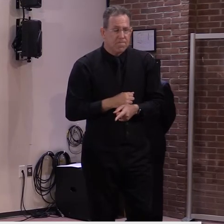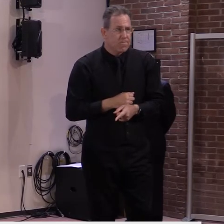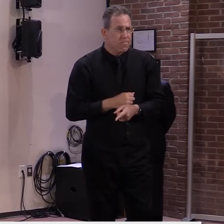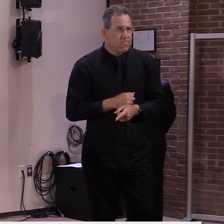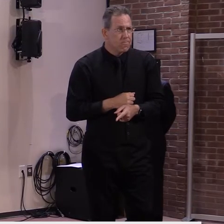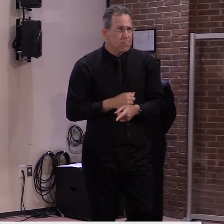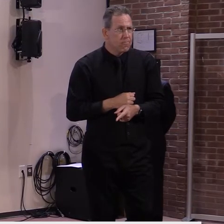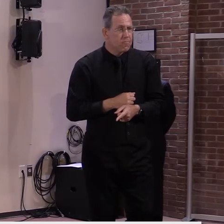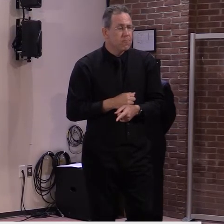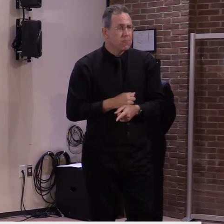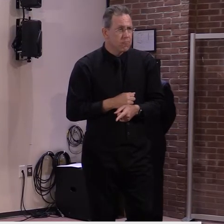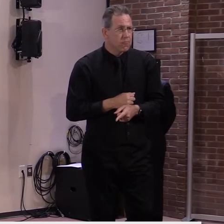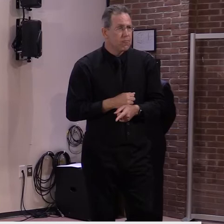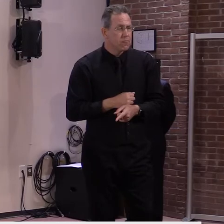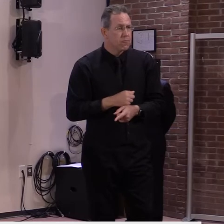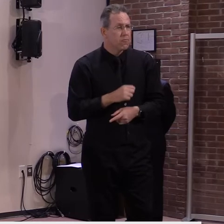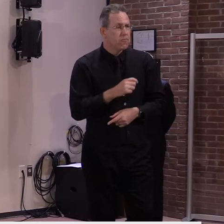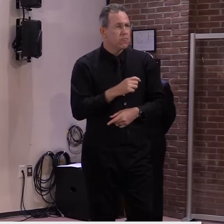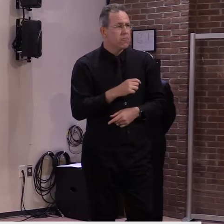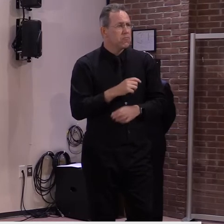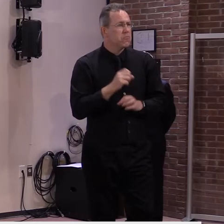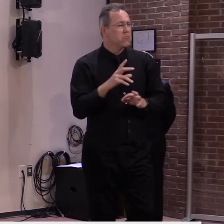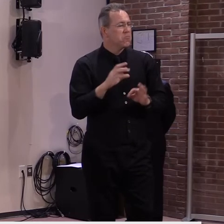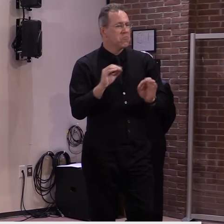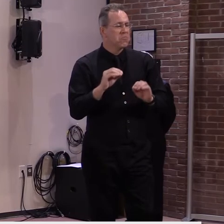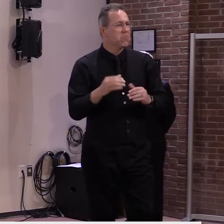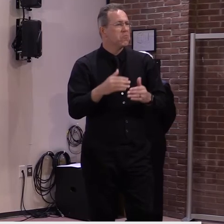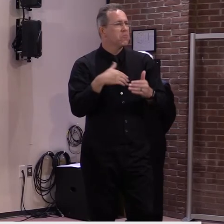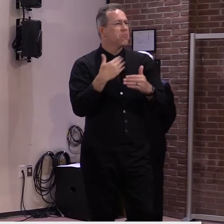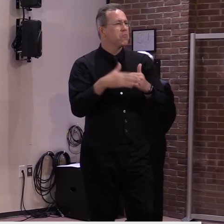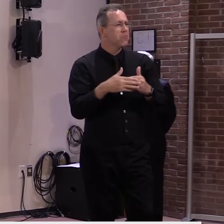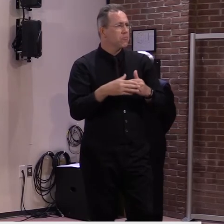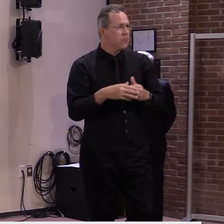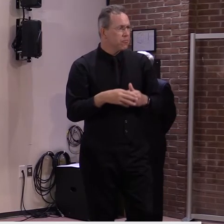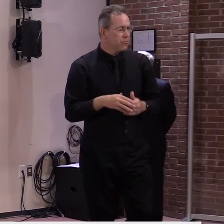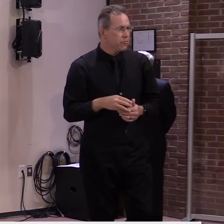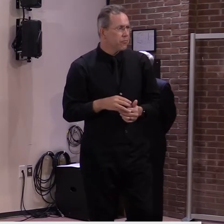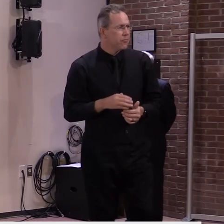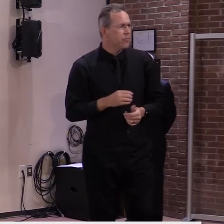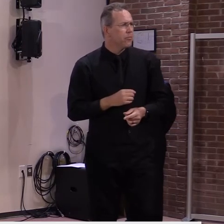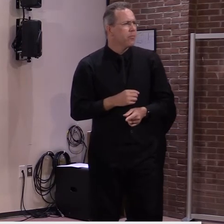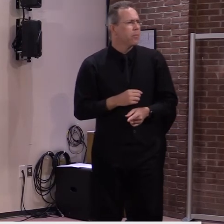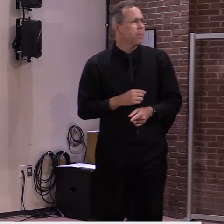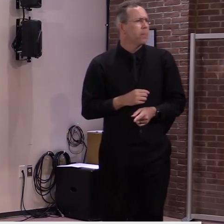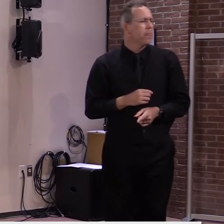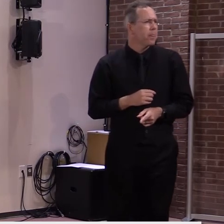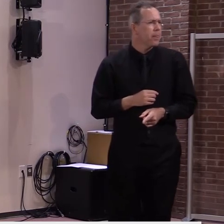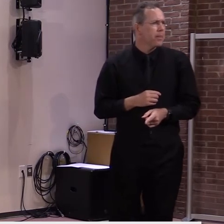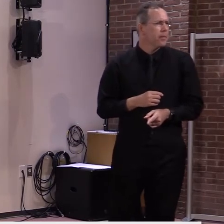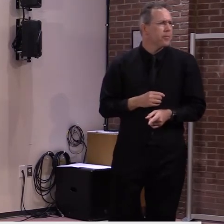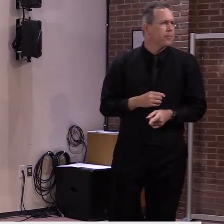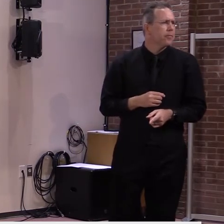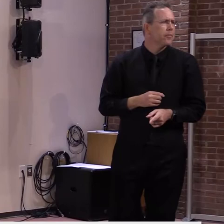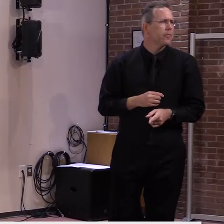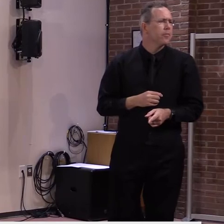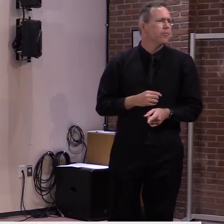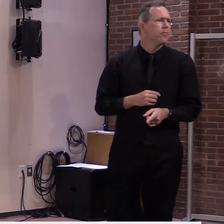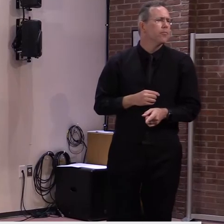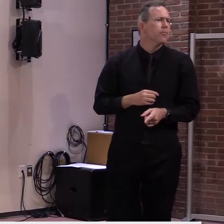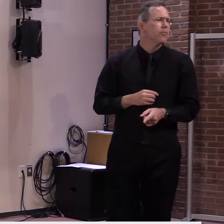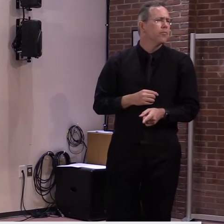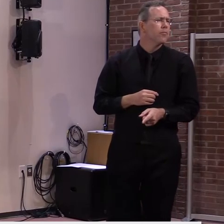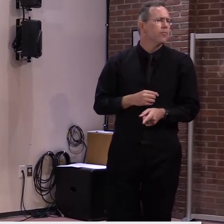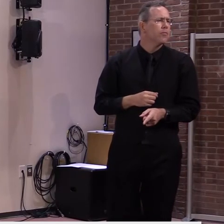Okay, thank you. Also, in July, if I understand correctly, the voucher program